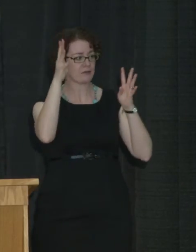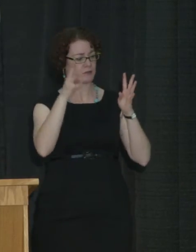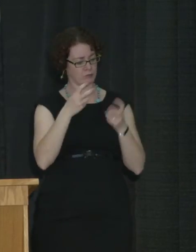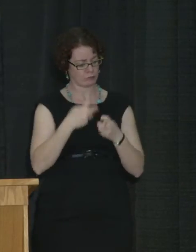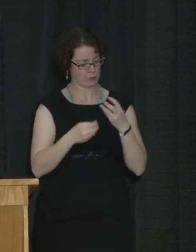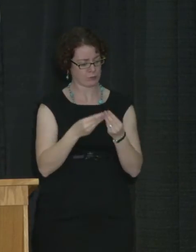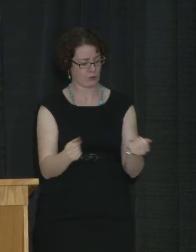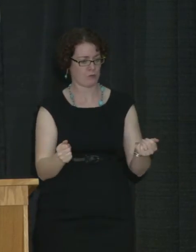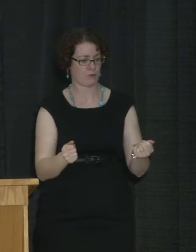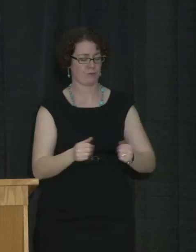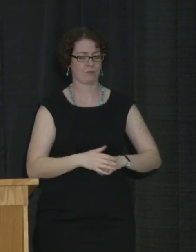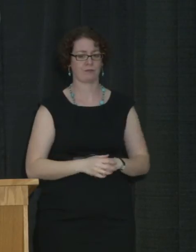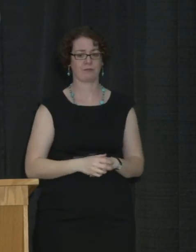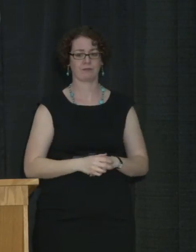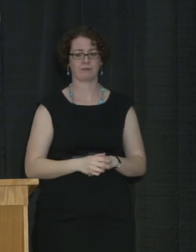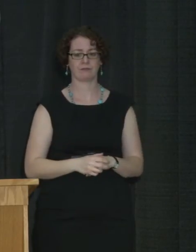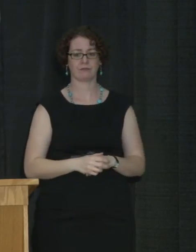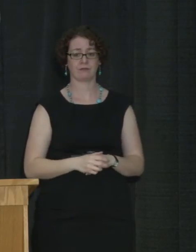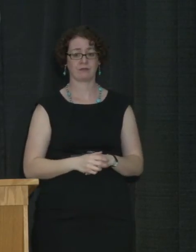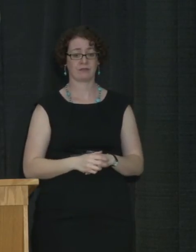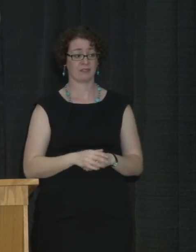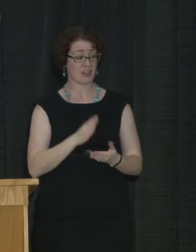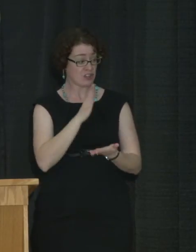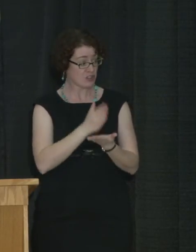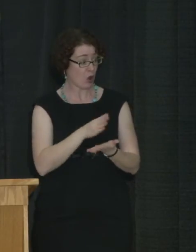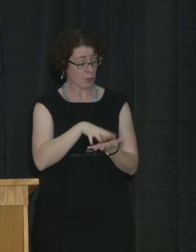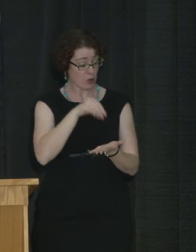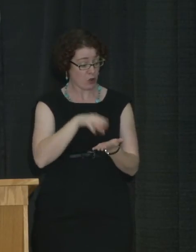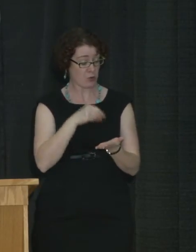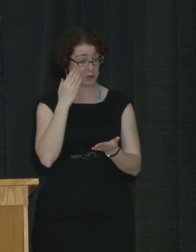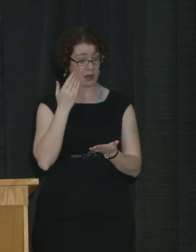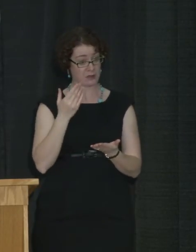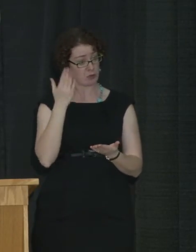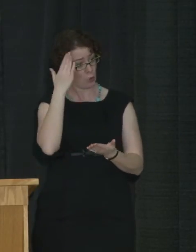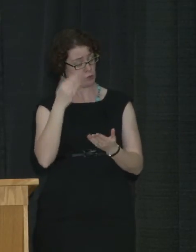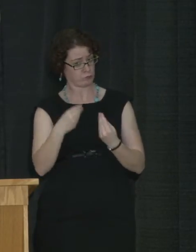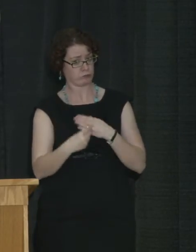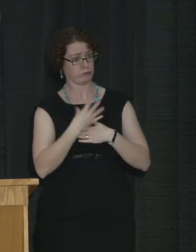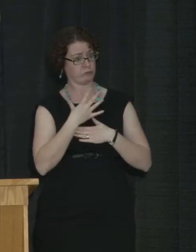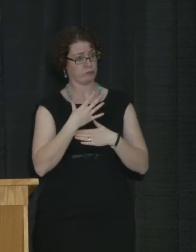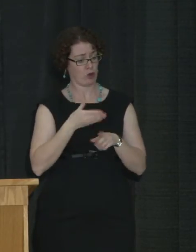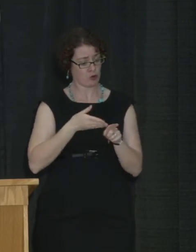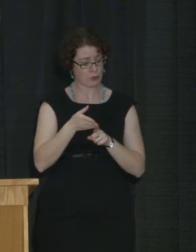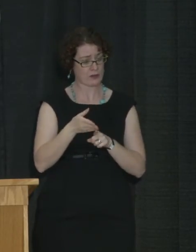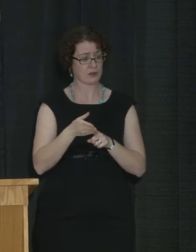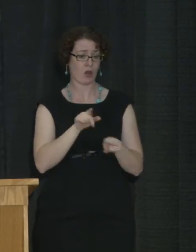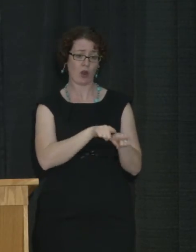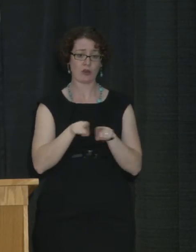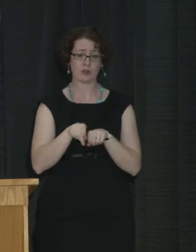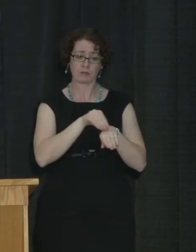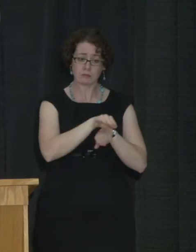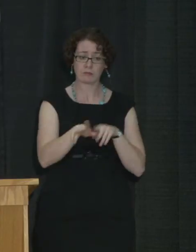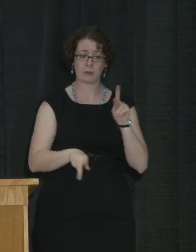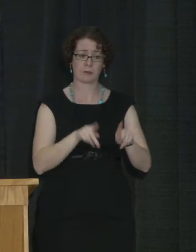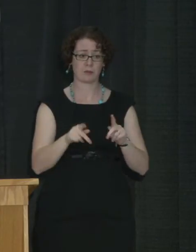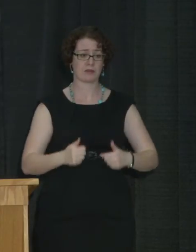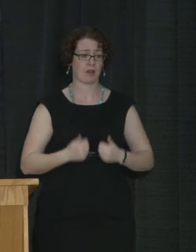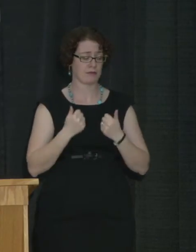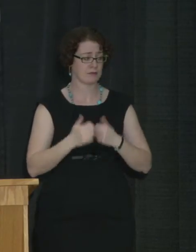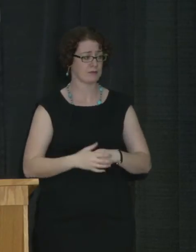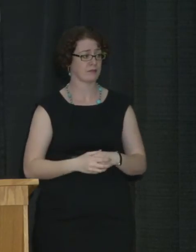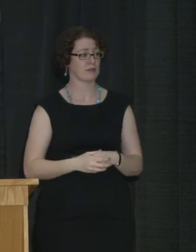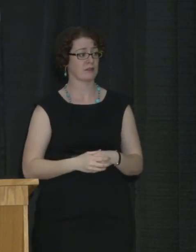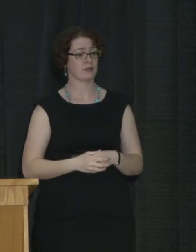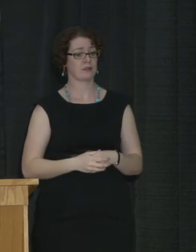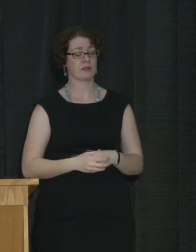problem solvers. They don't stop learning because they know it makes a difference in their careers and in the lives of those around them.